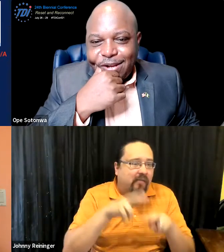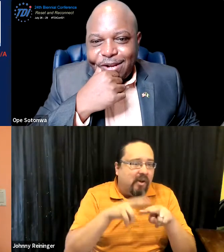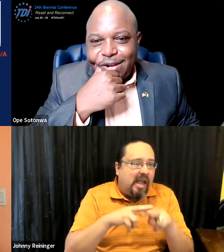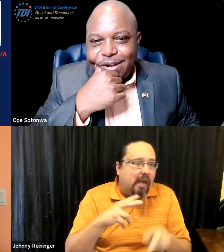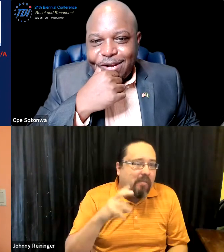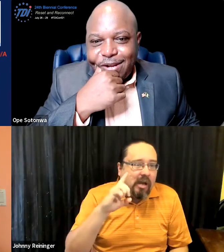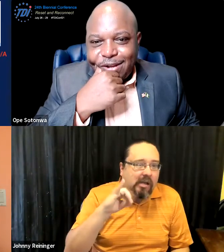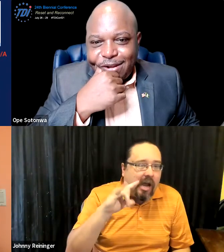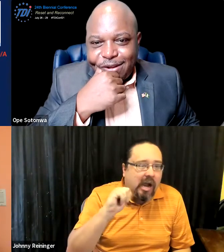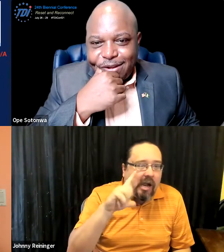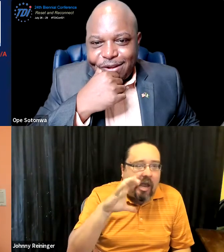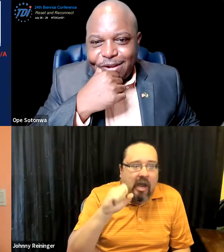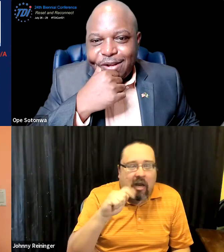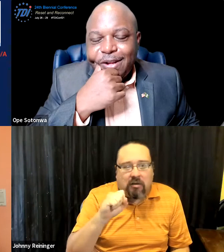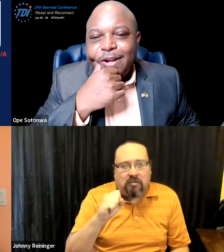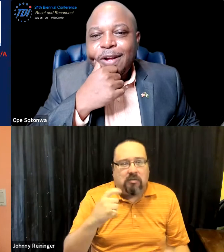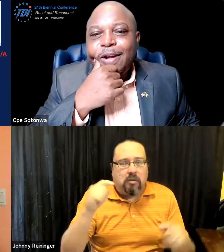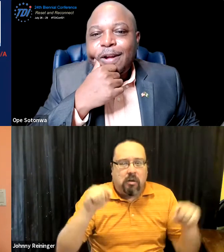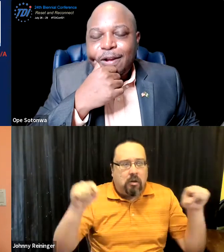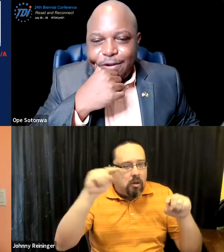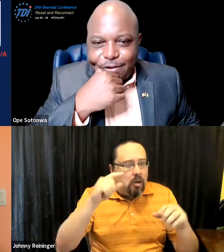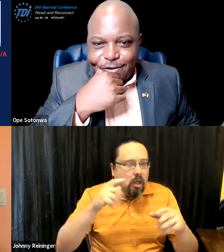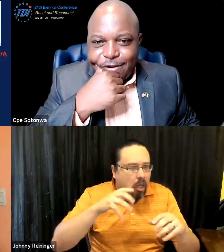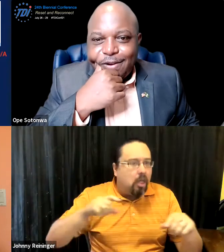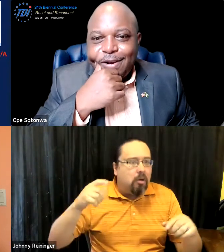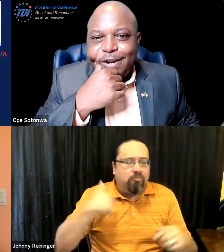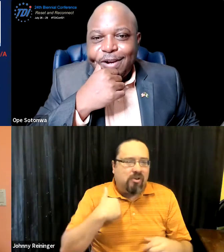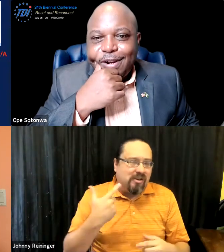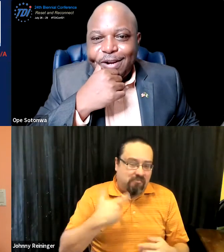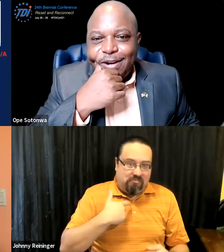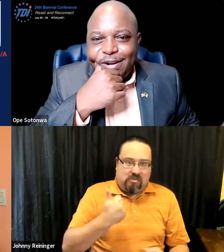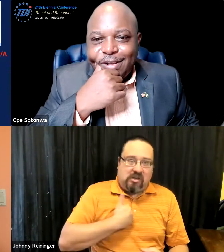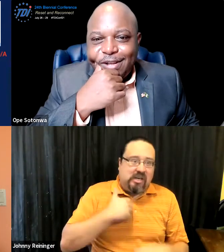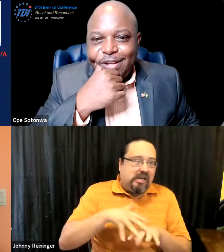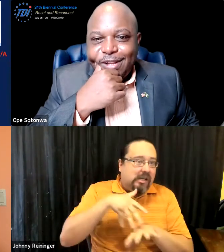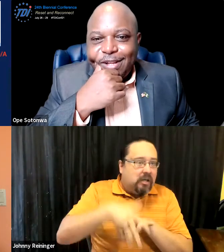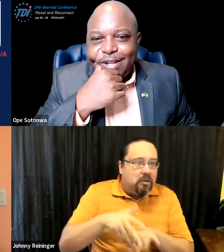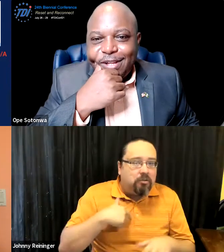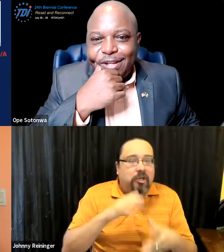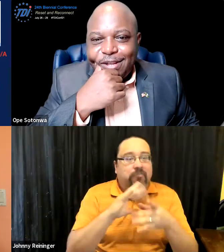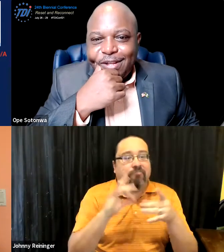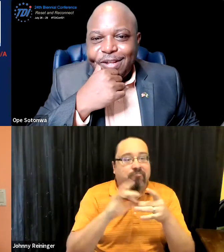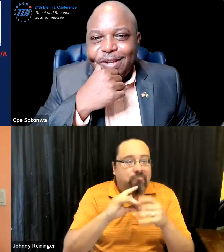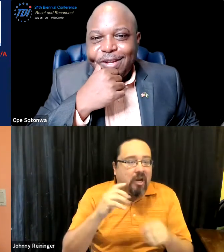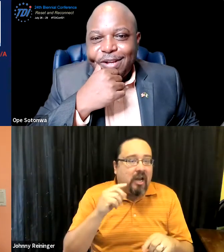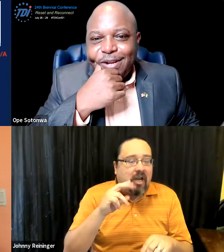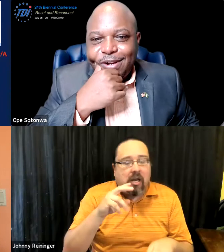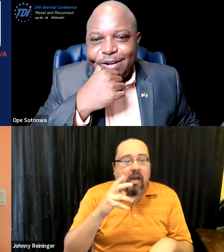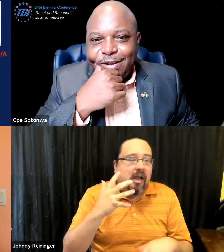language and even dialects, vocabulary and dialects vary